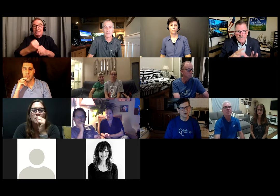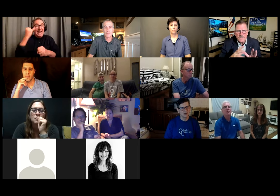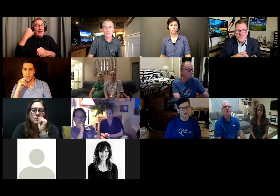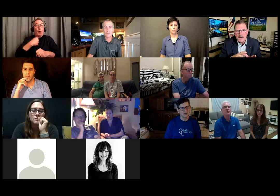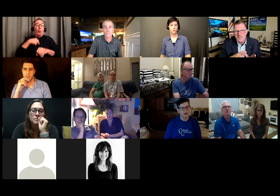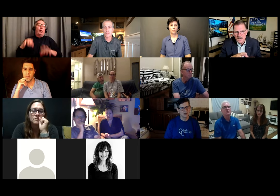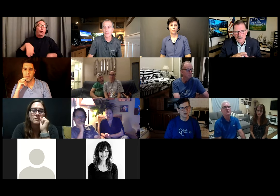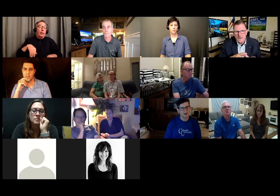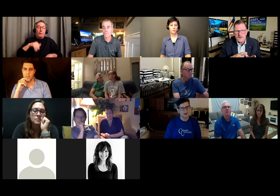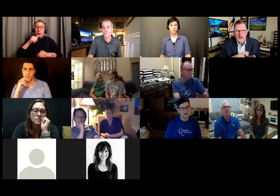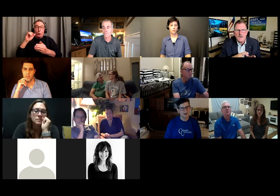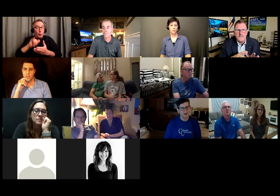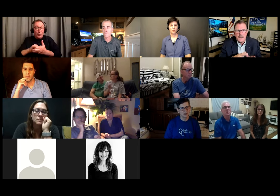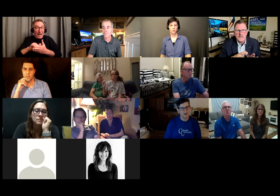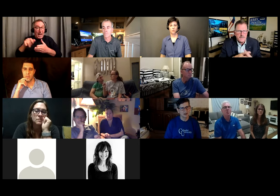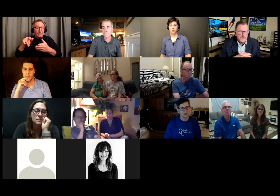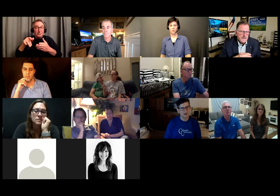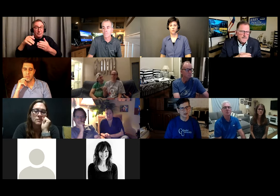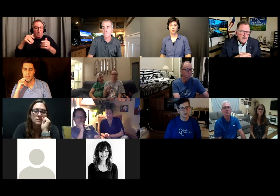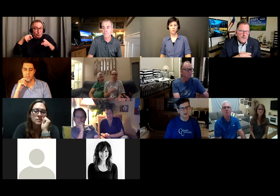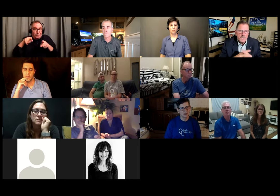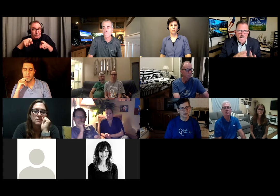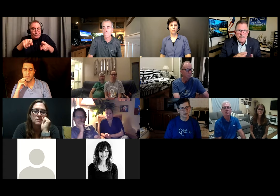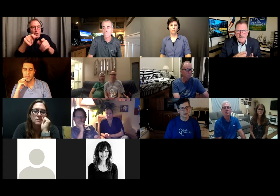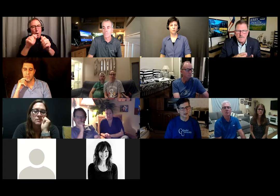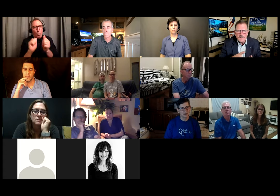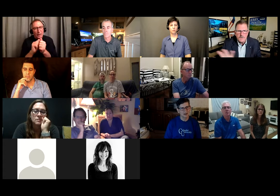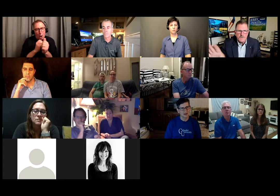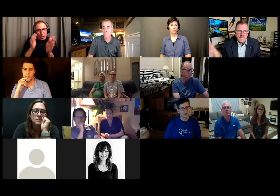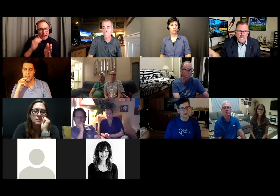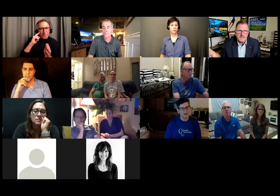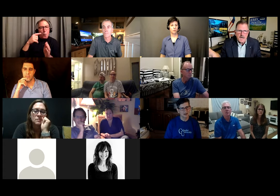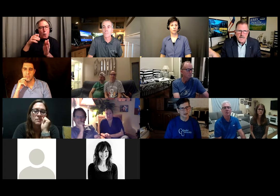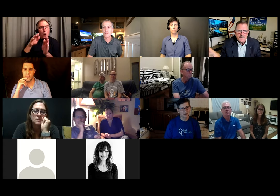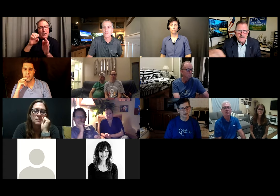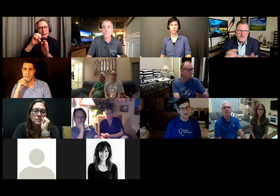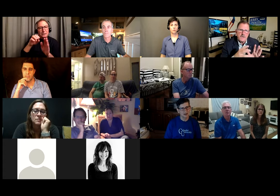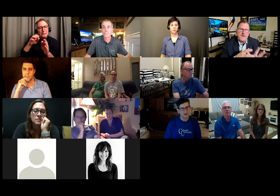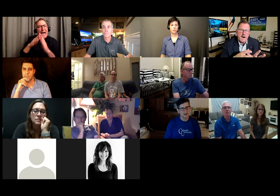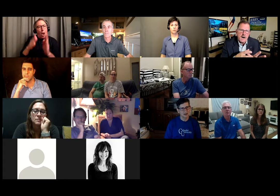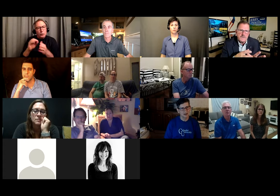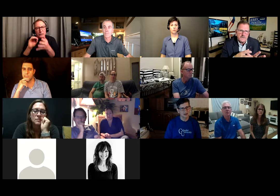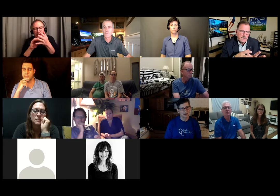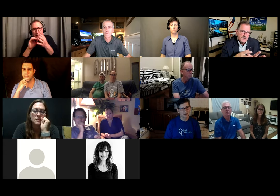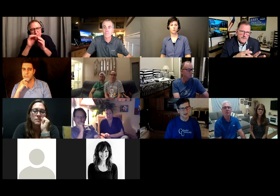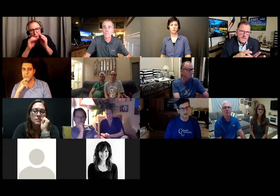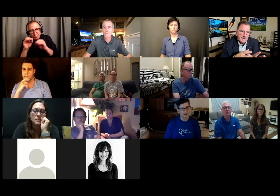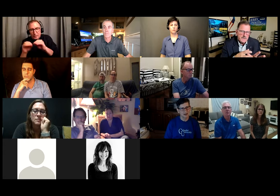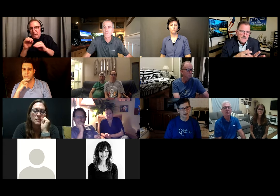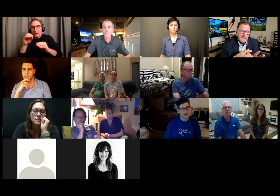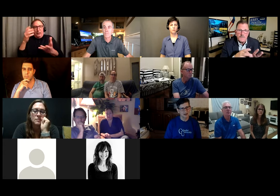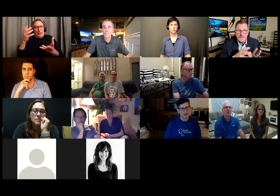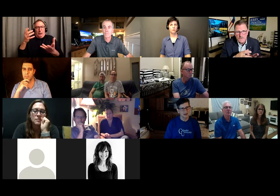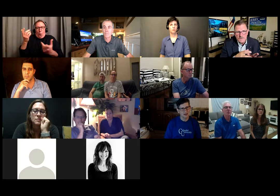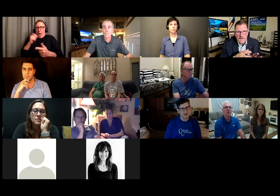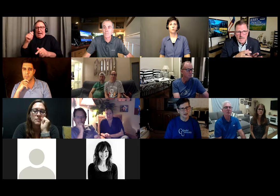we don't do that in parallel with our housing element, we will not be able to use the east side to certify our housing element in 2 years.